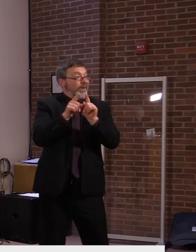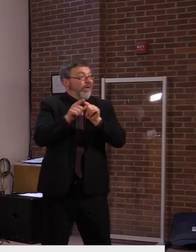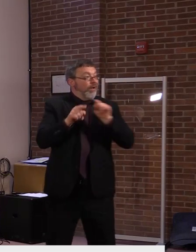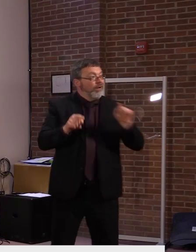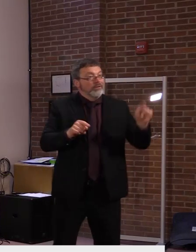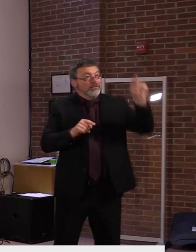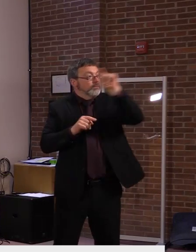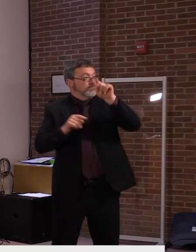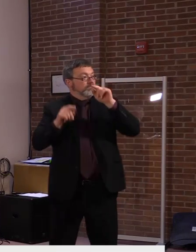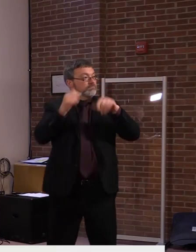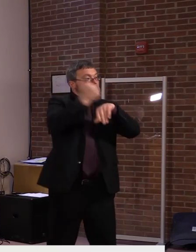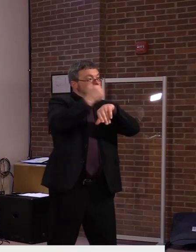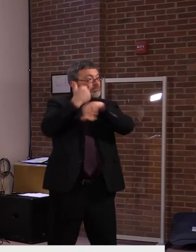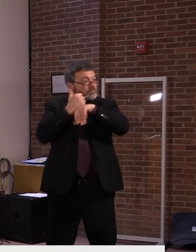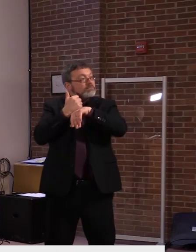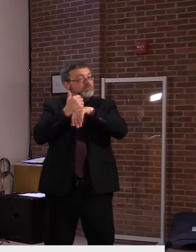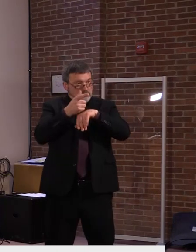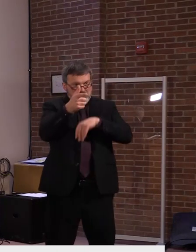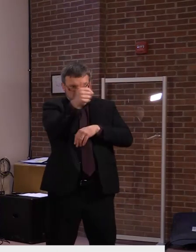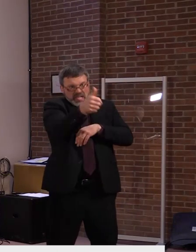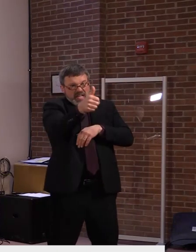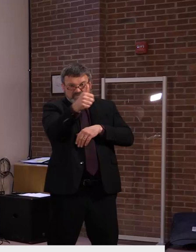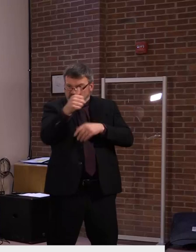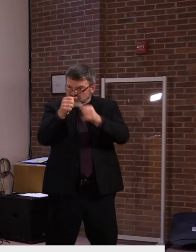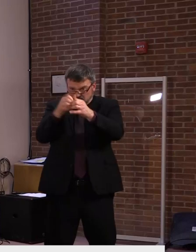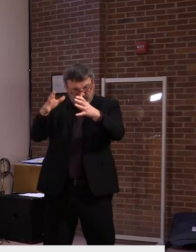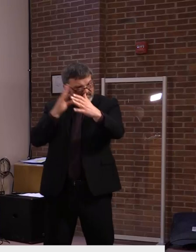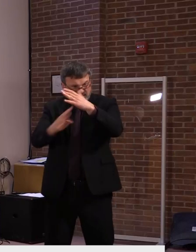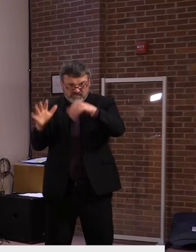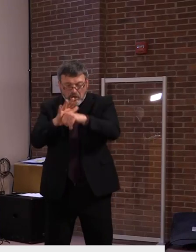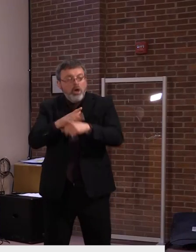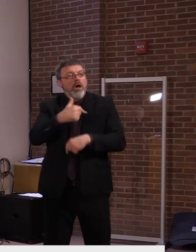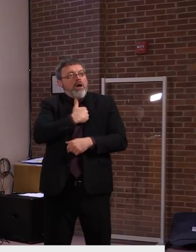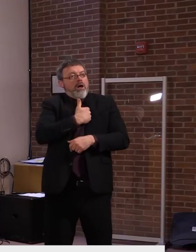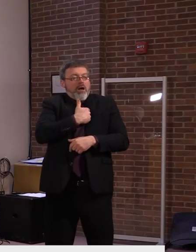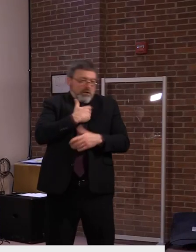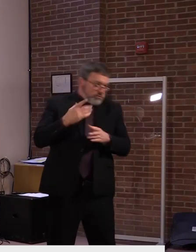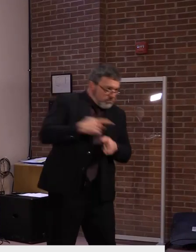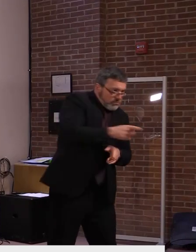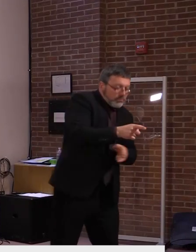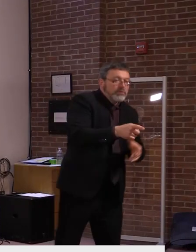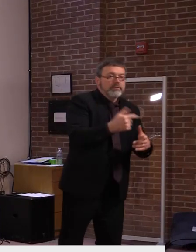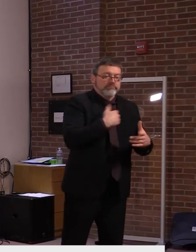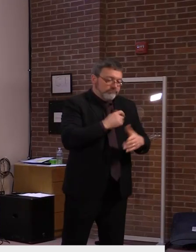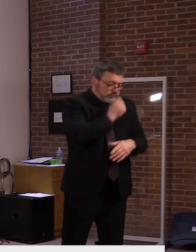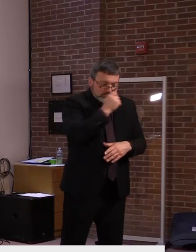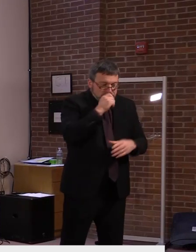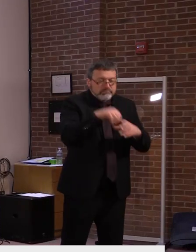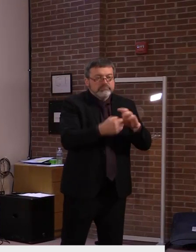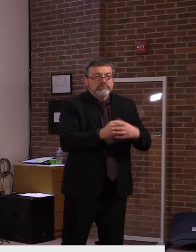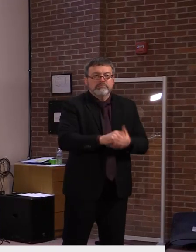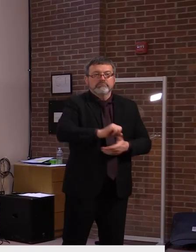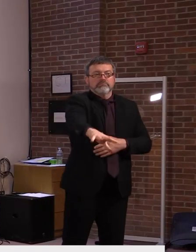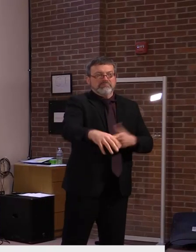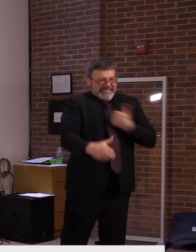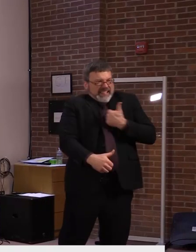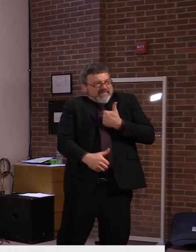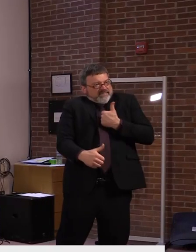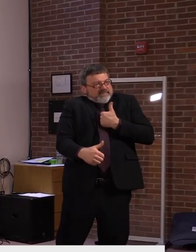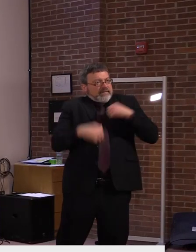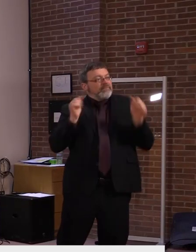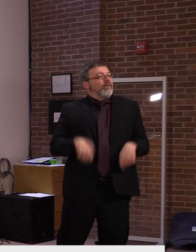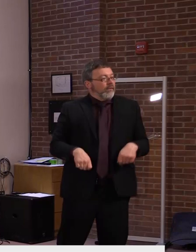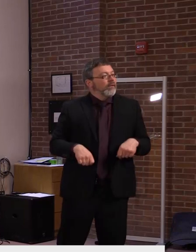of appointments. More than 1,500 self-service kits have been distributed to 10 testing sites to